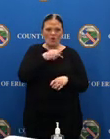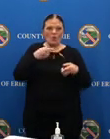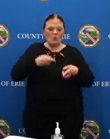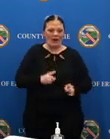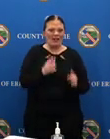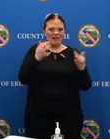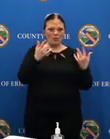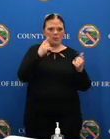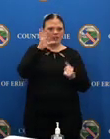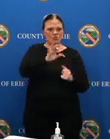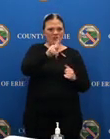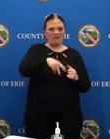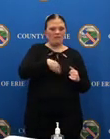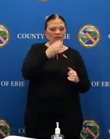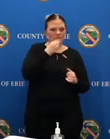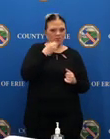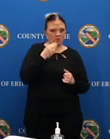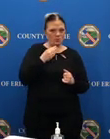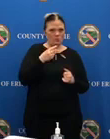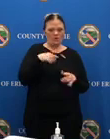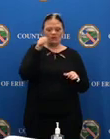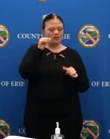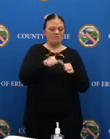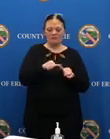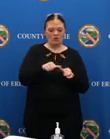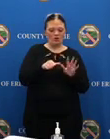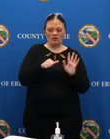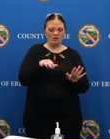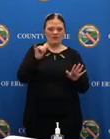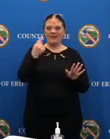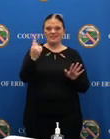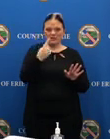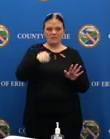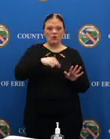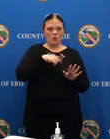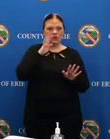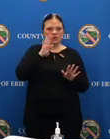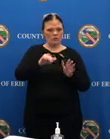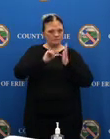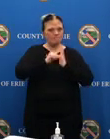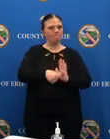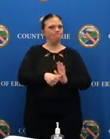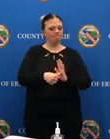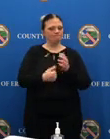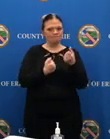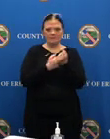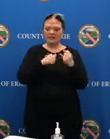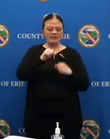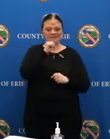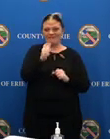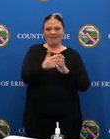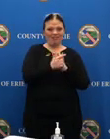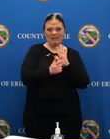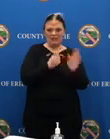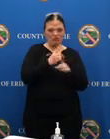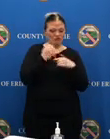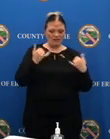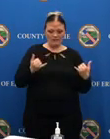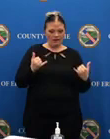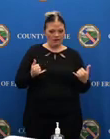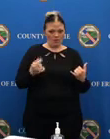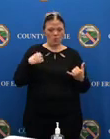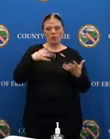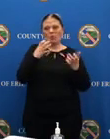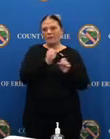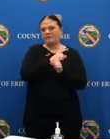their takeout orders. So remember, this is not this is something that we will reinforce. It is not legal right now. So we